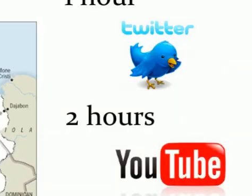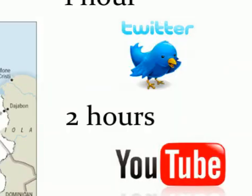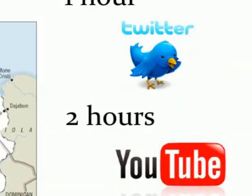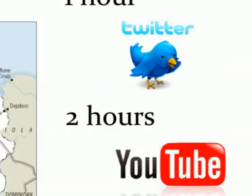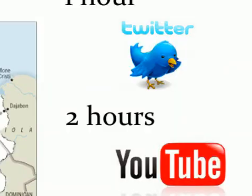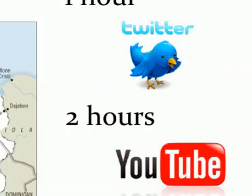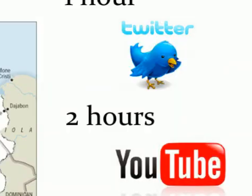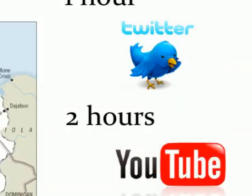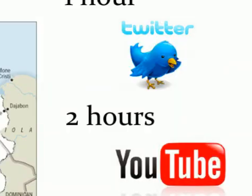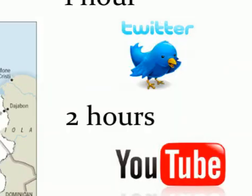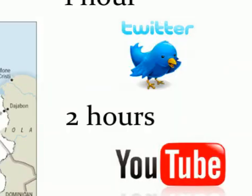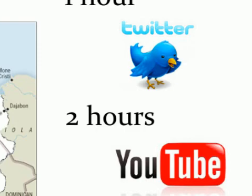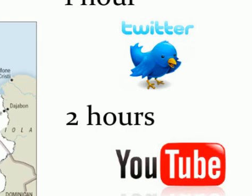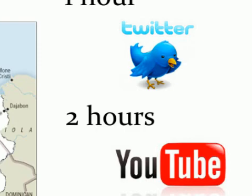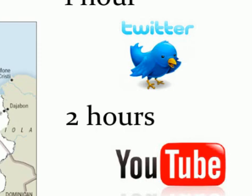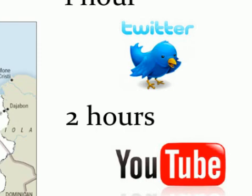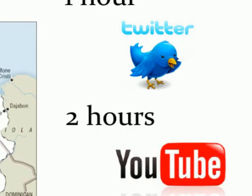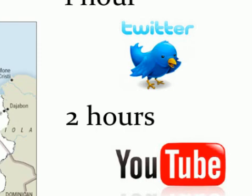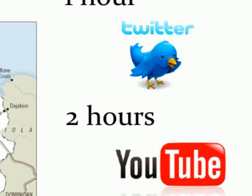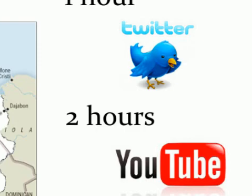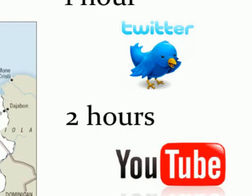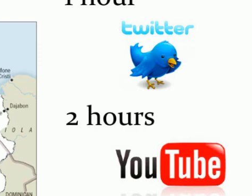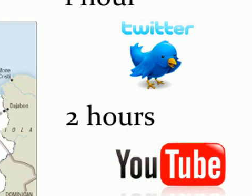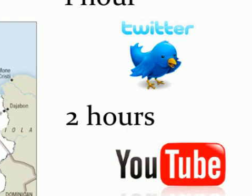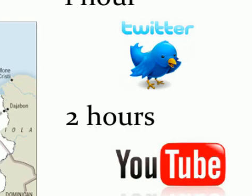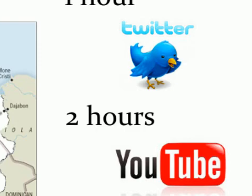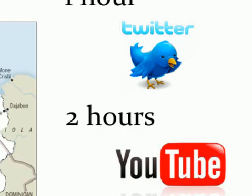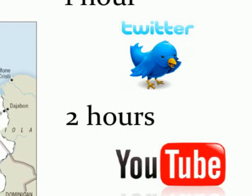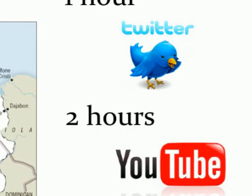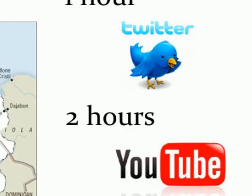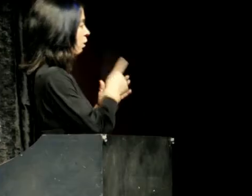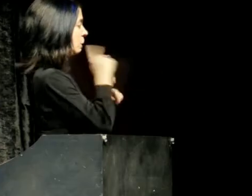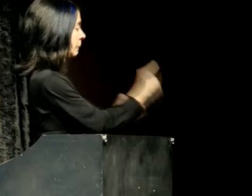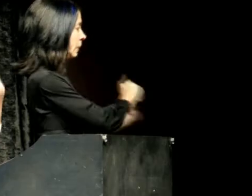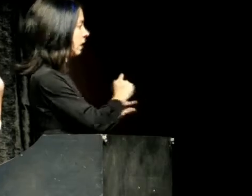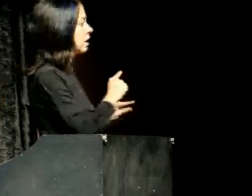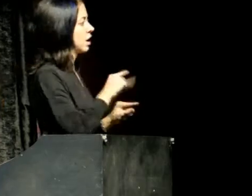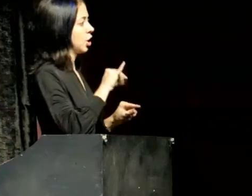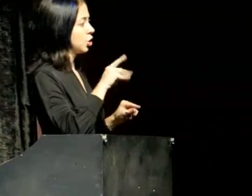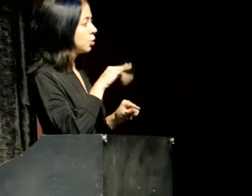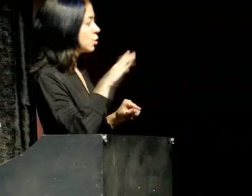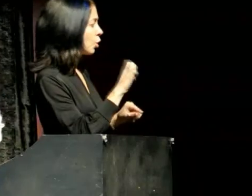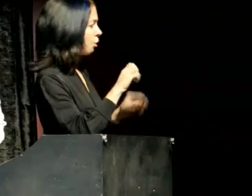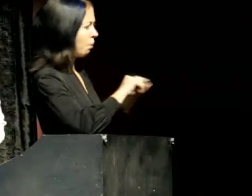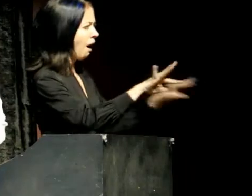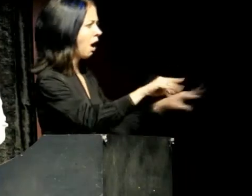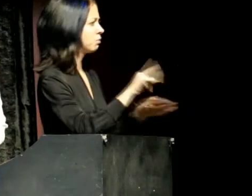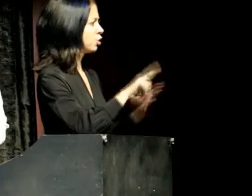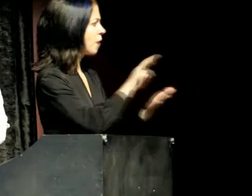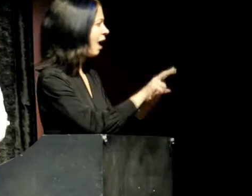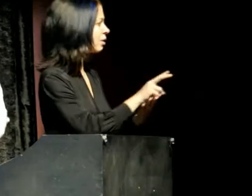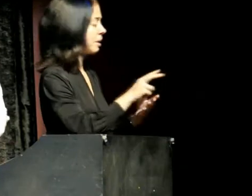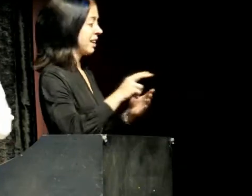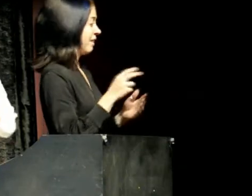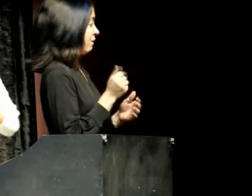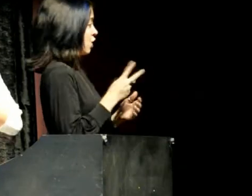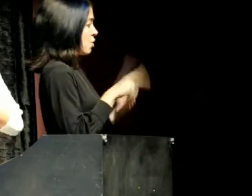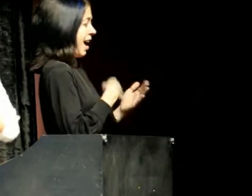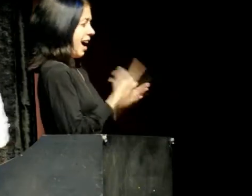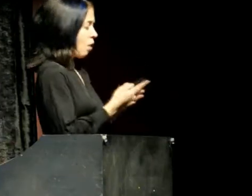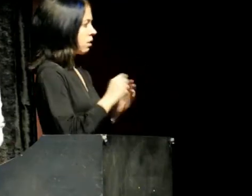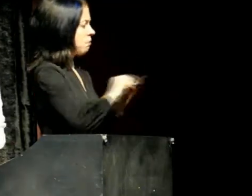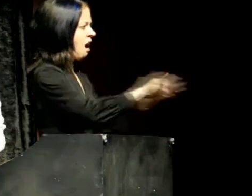hour, Twitter feeds went out 2 hours, YouTube videos were posted 3 hours. There was this empathic drive to help